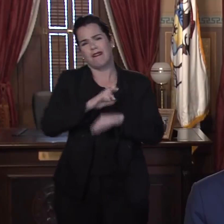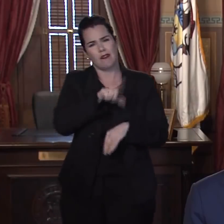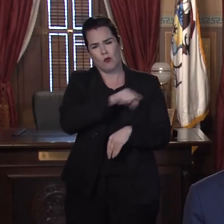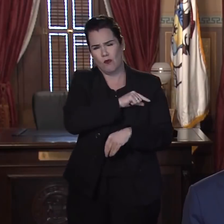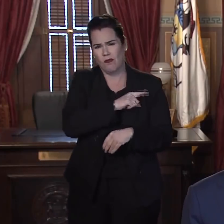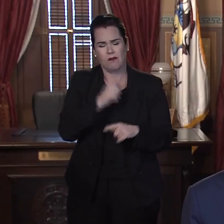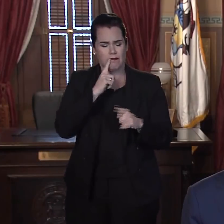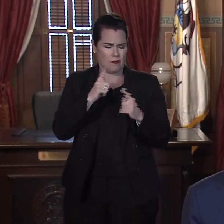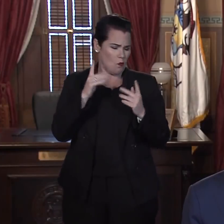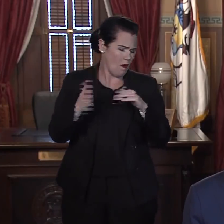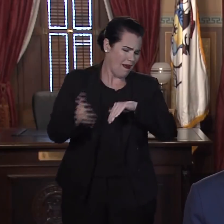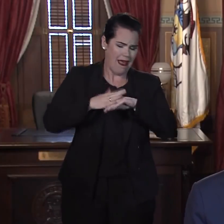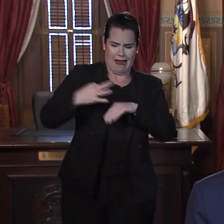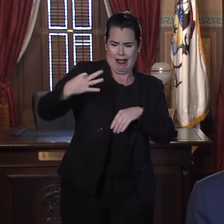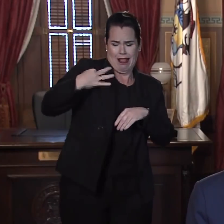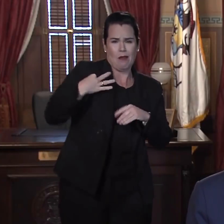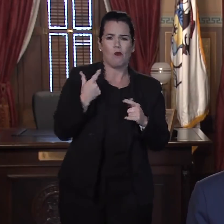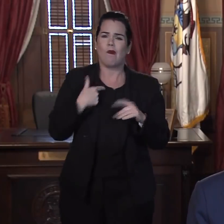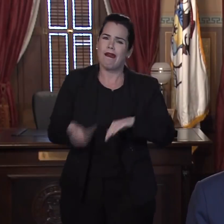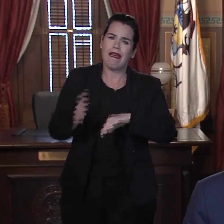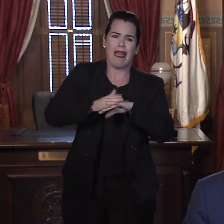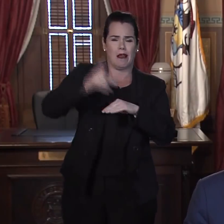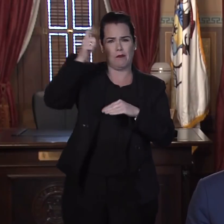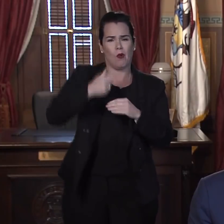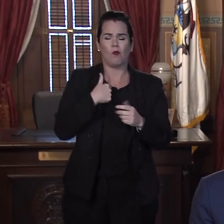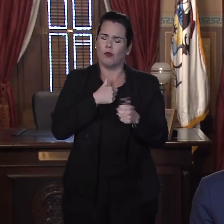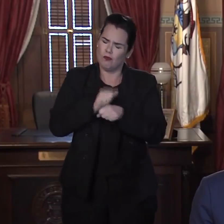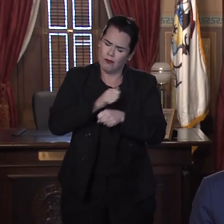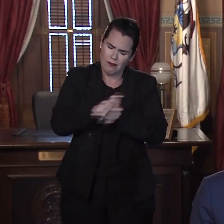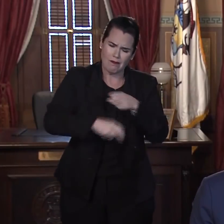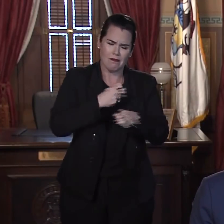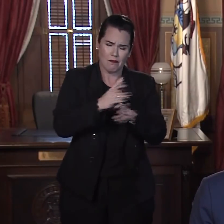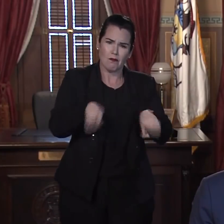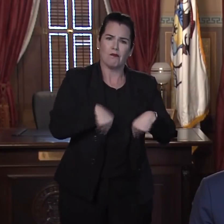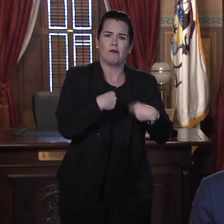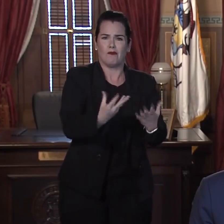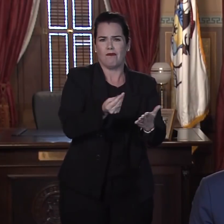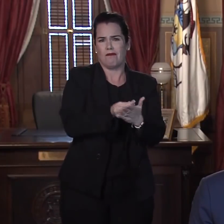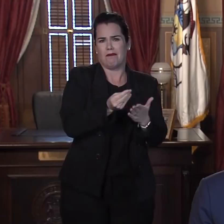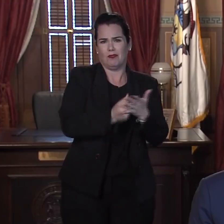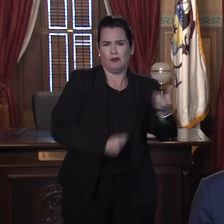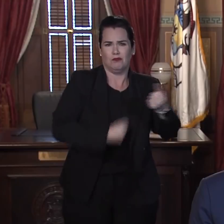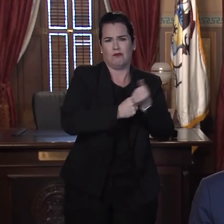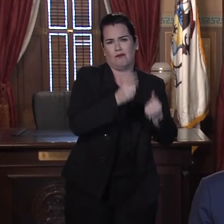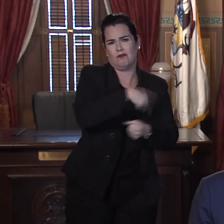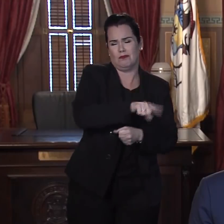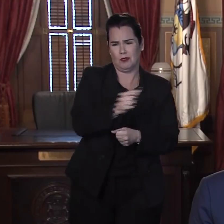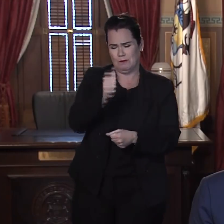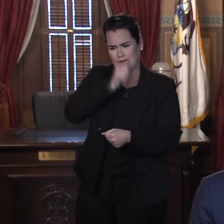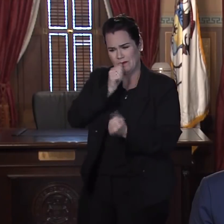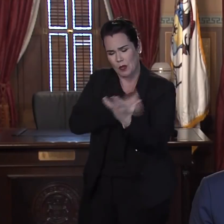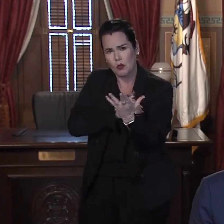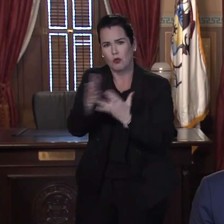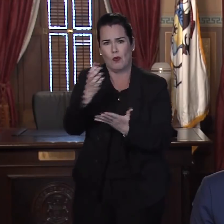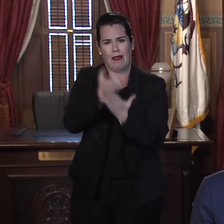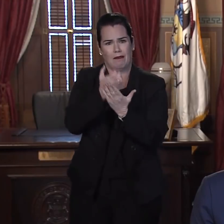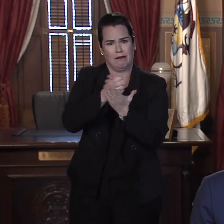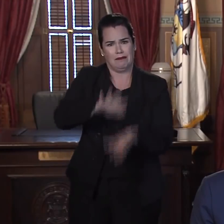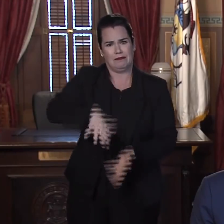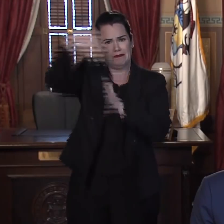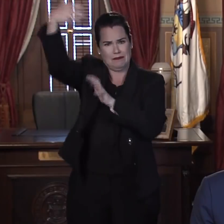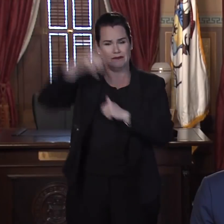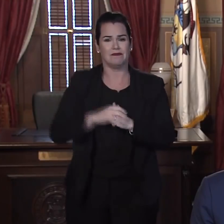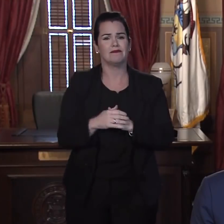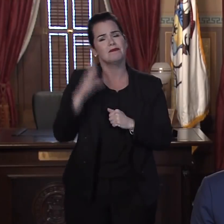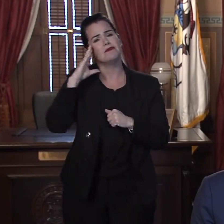sure that we work hard to provide that emergency relief that's needed to weather this economic crisis. We understand the deep